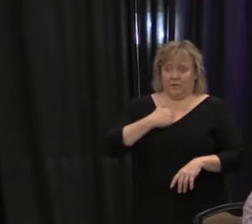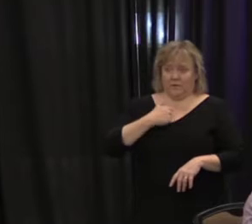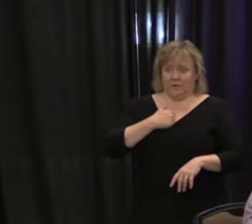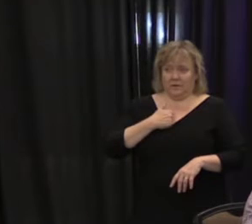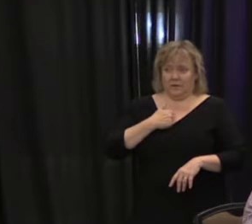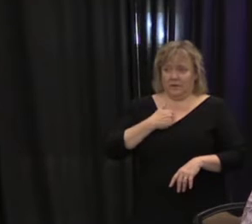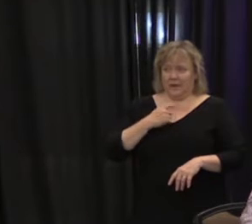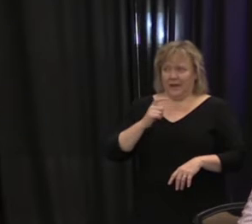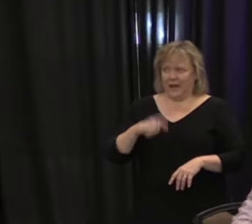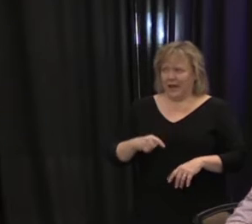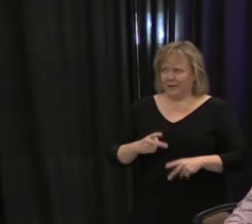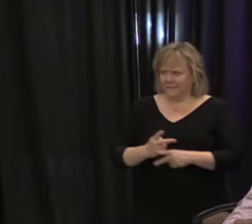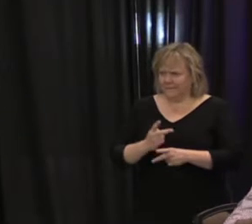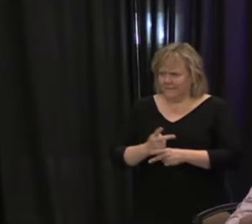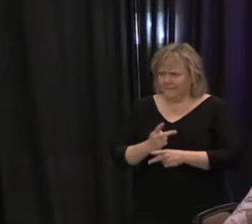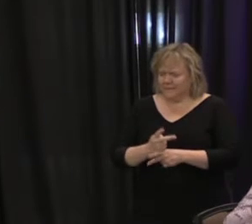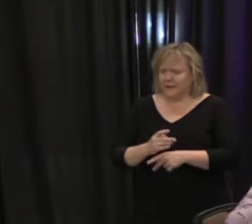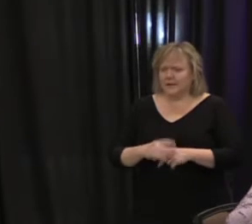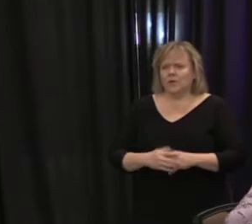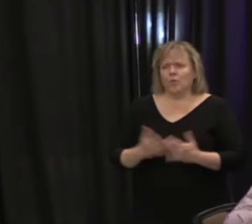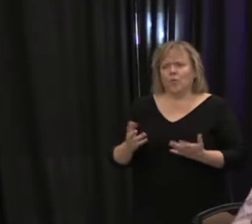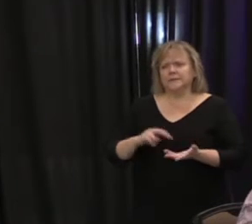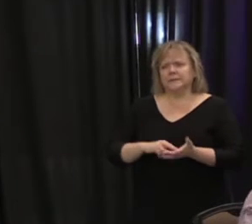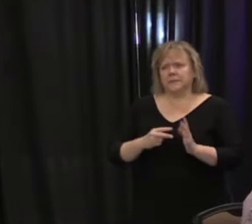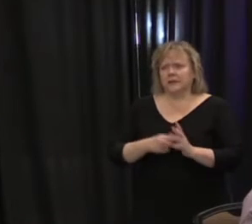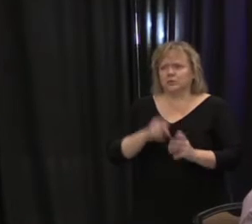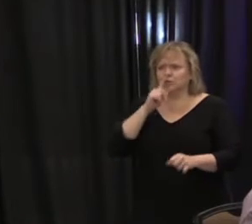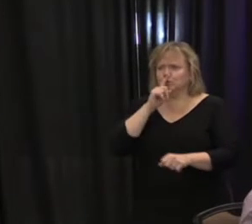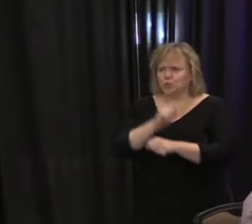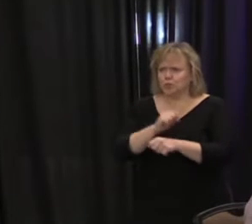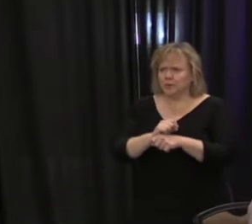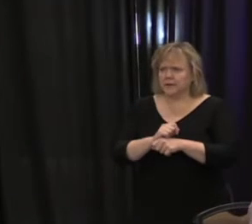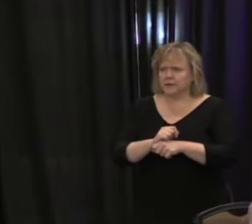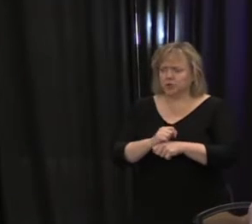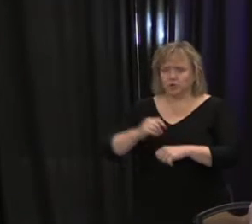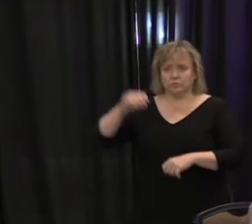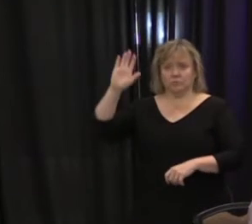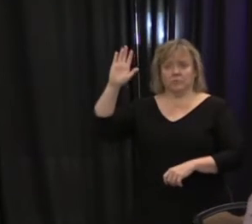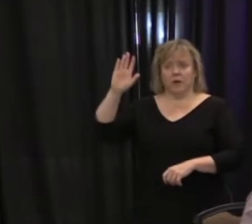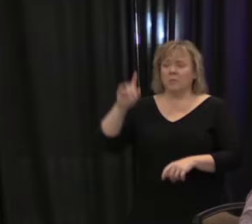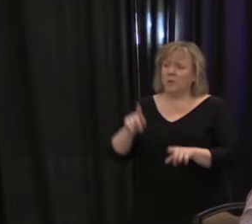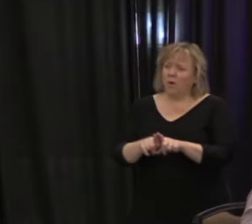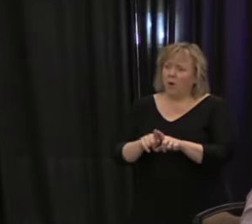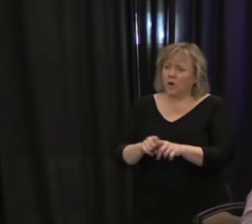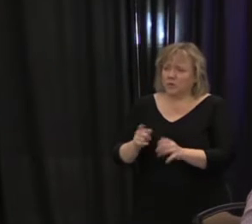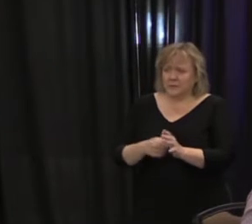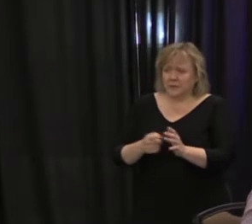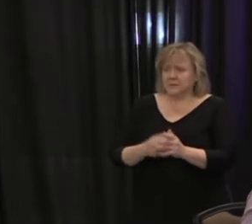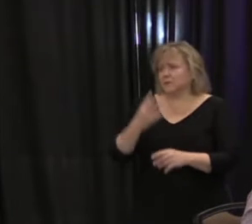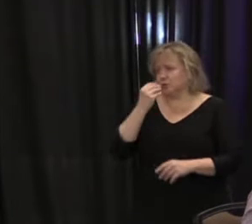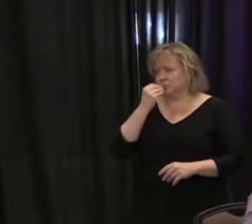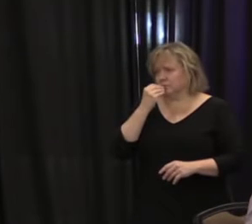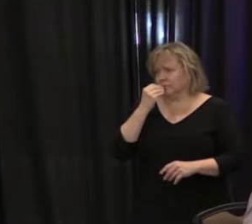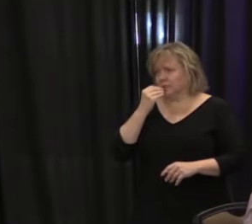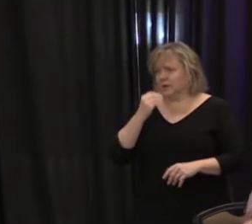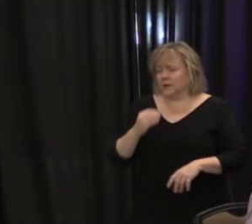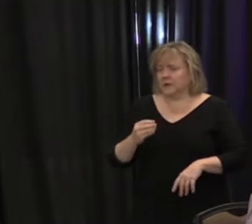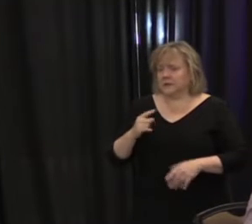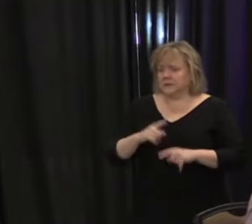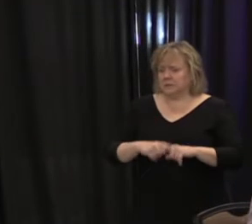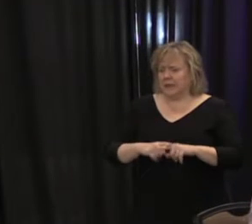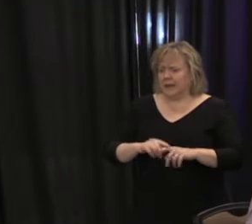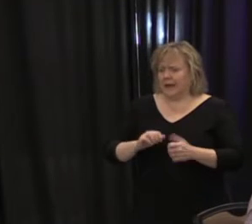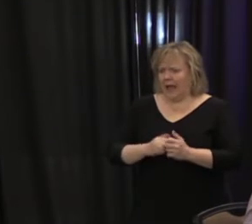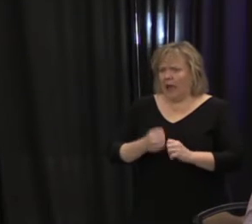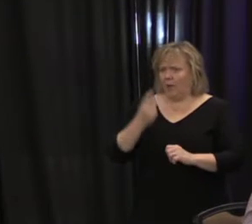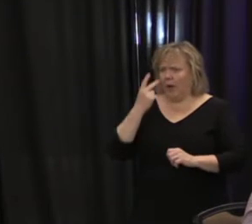to learn this notion of what it means to kind of actually speak up and sometimes shut up, depending on how I see the